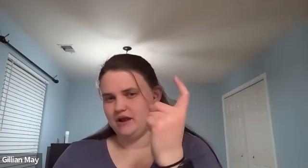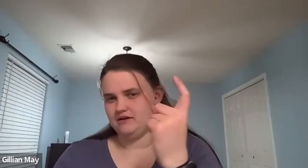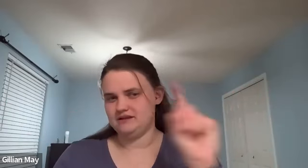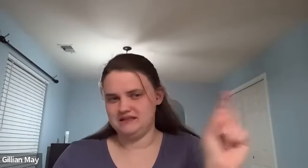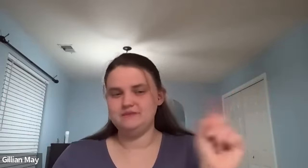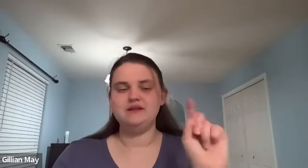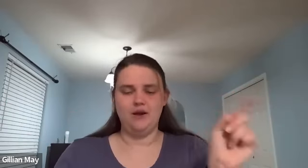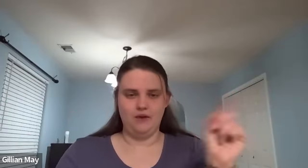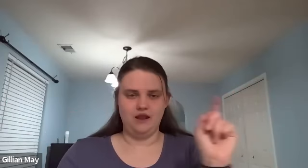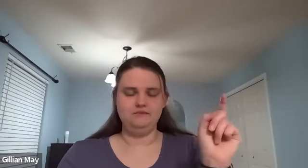where, that's slightly bit, yeah, where,